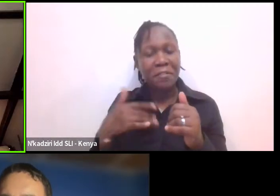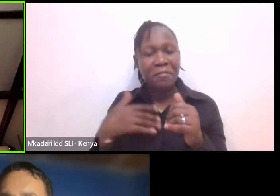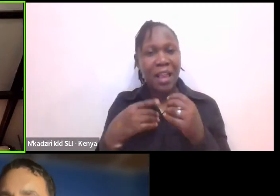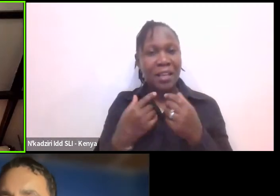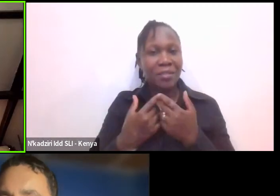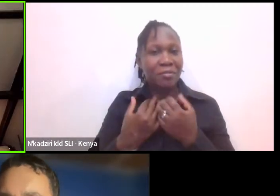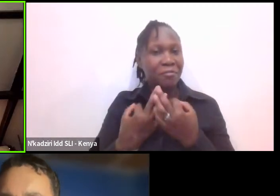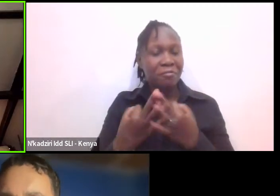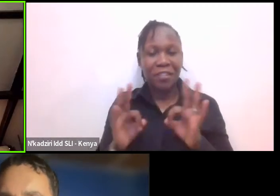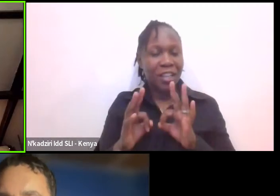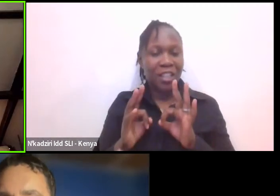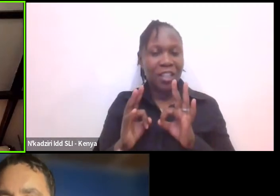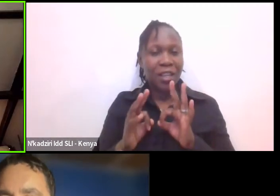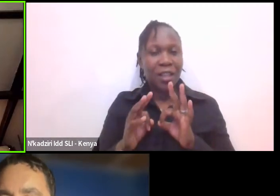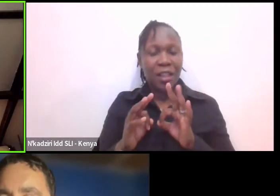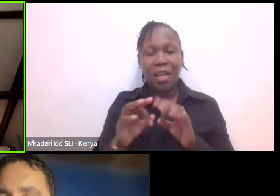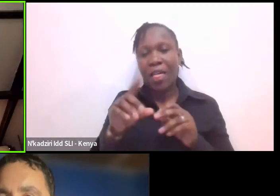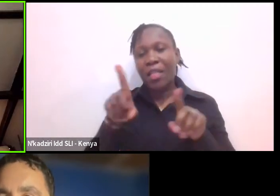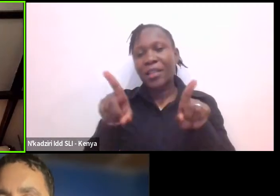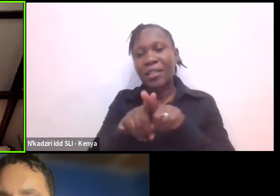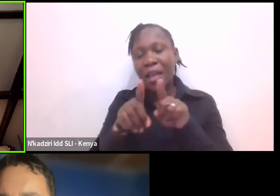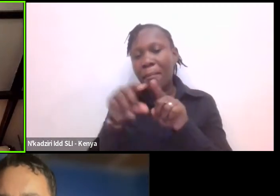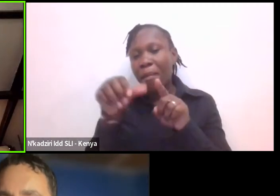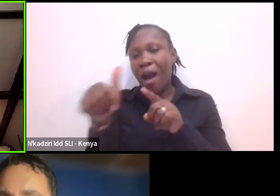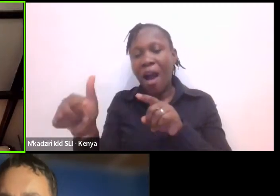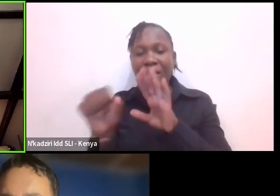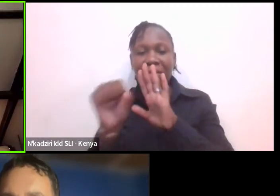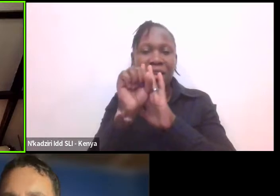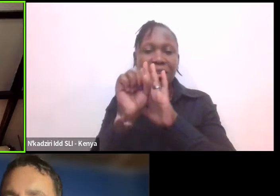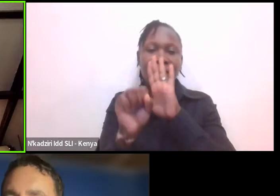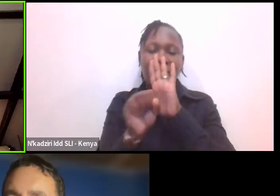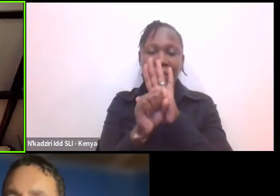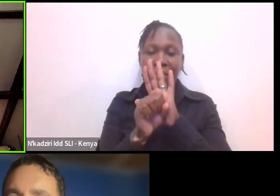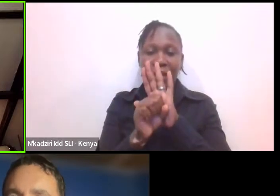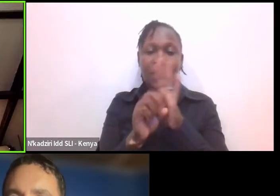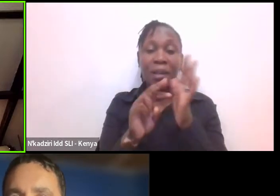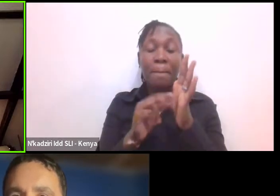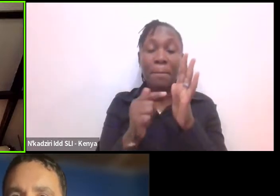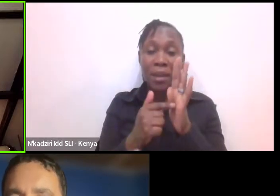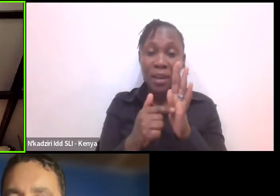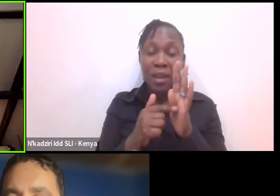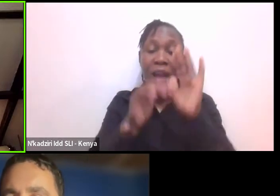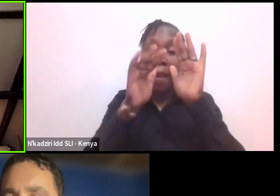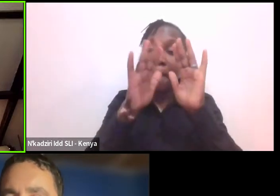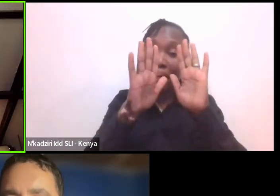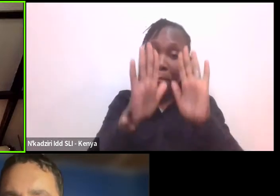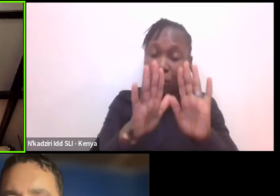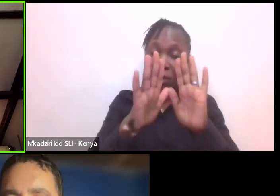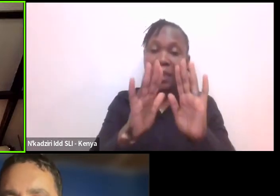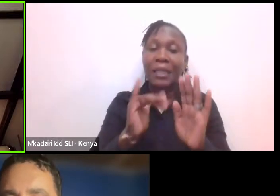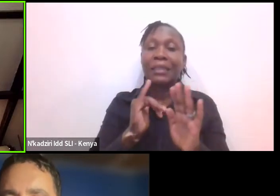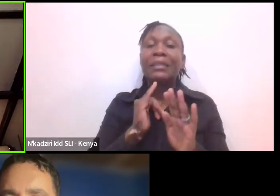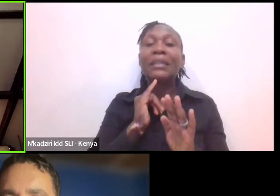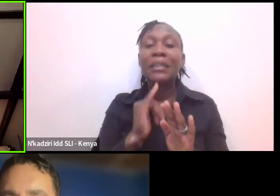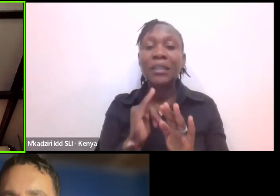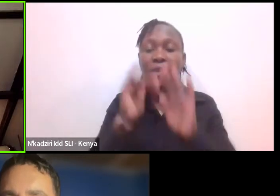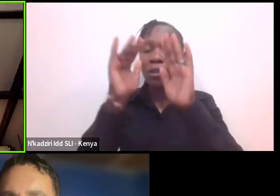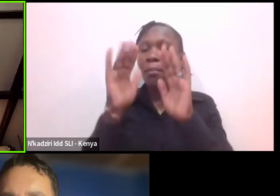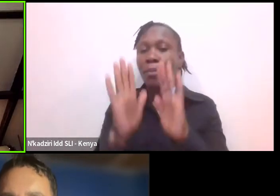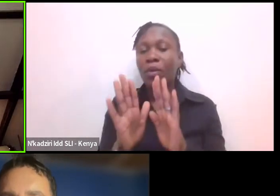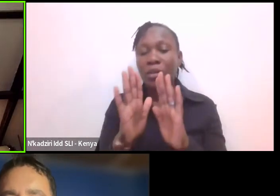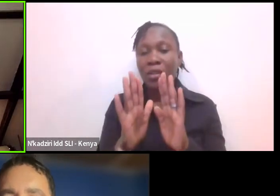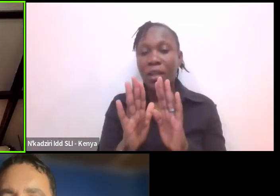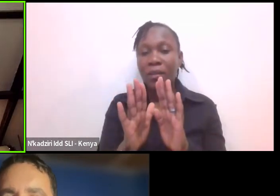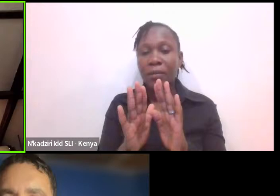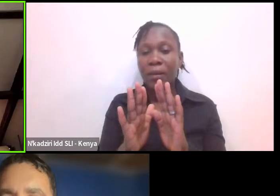other subjects. Essentials are essential. So let me end by